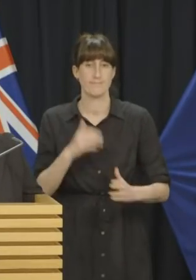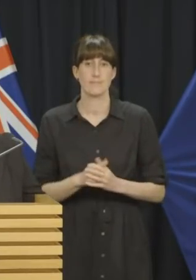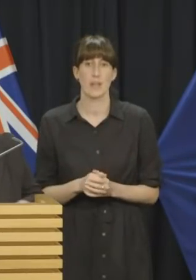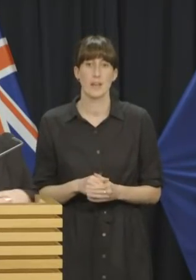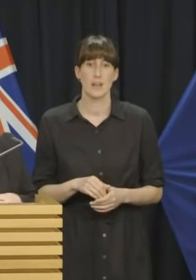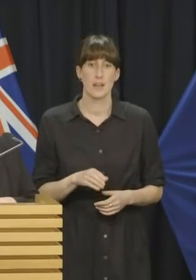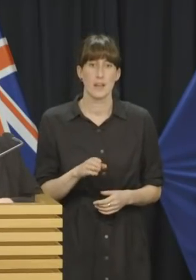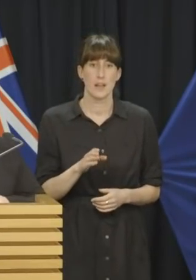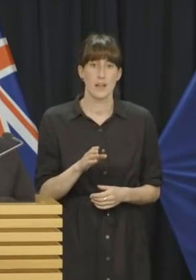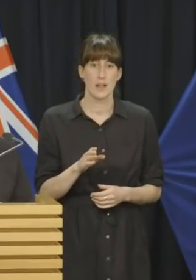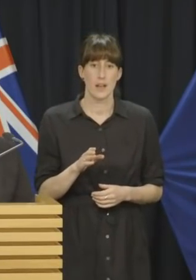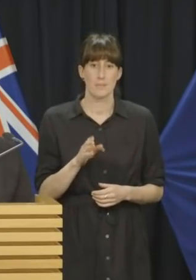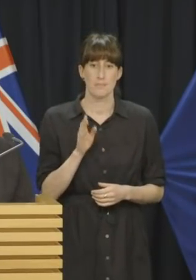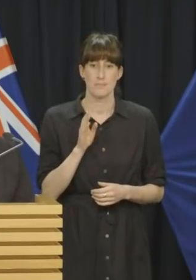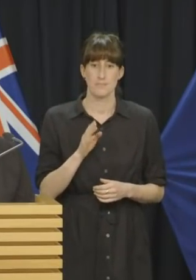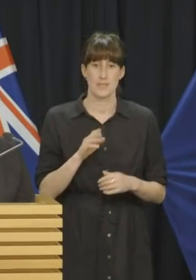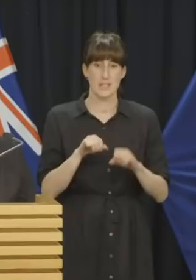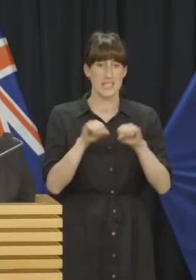to take